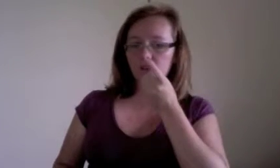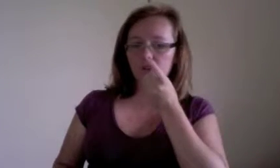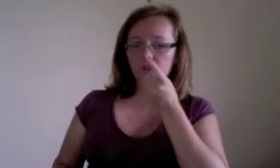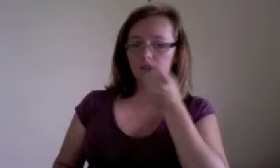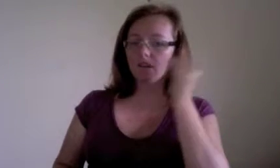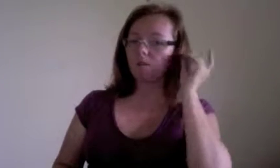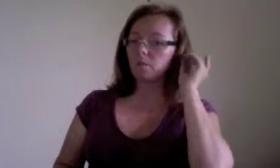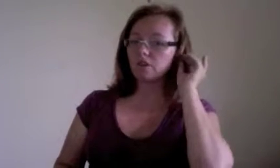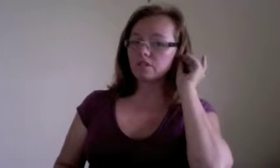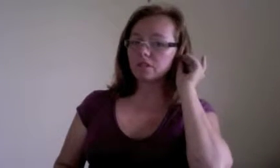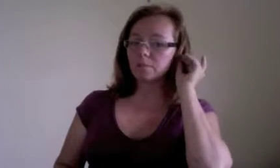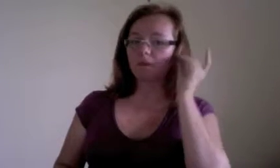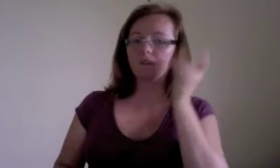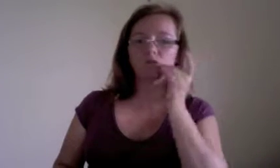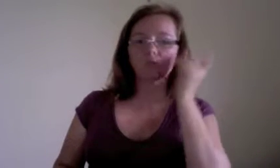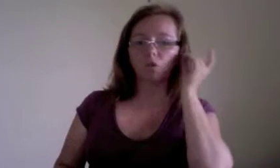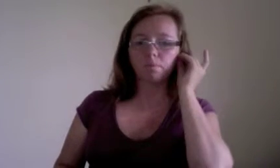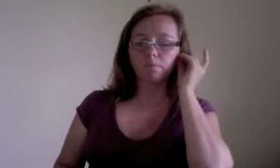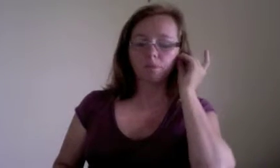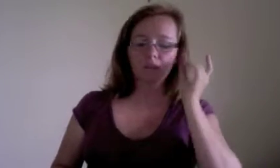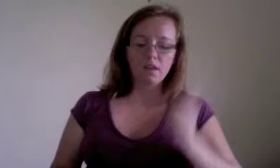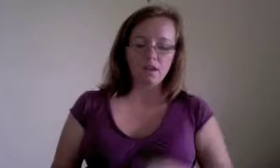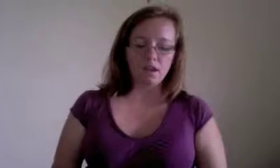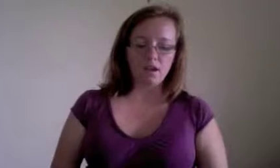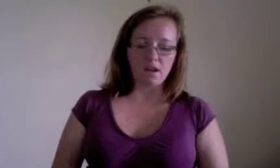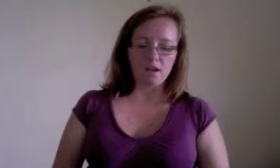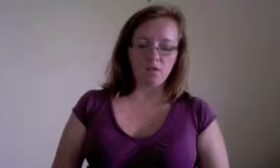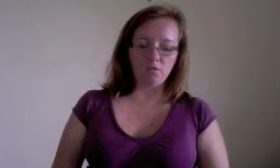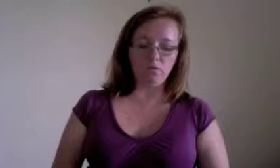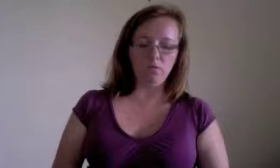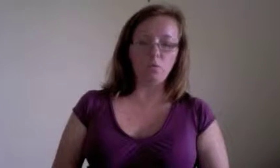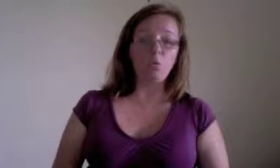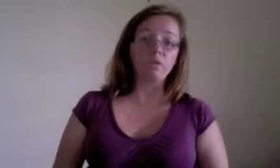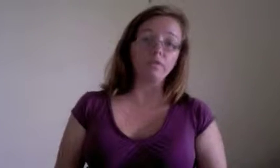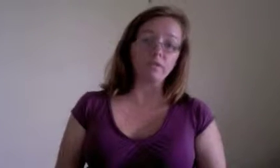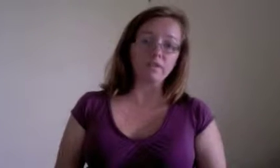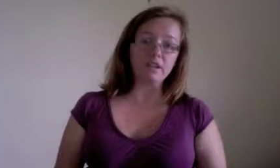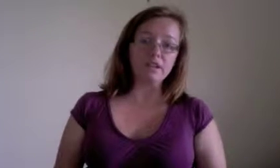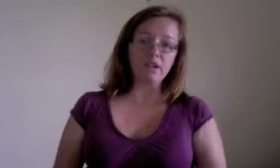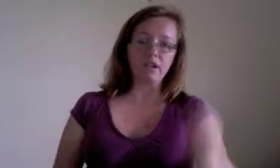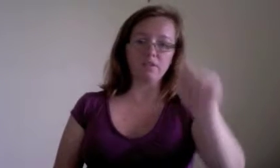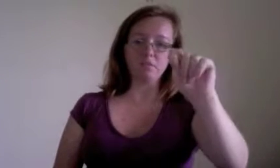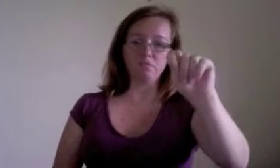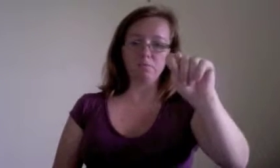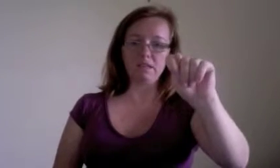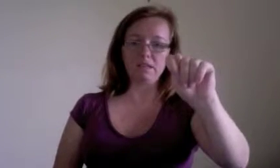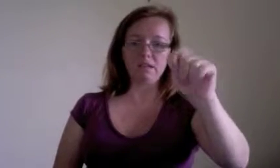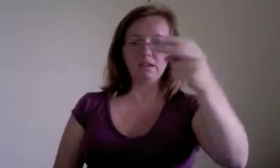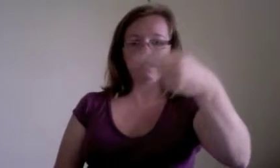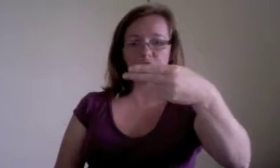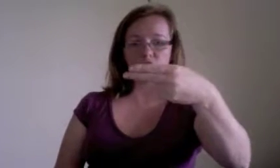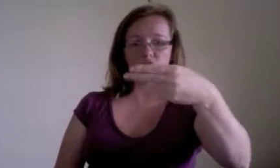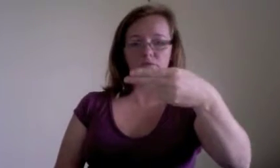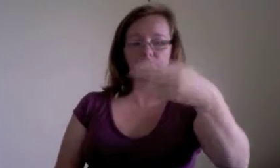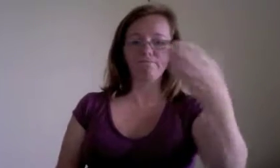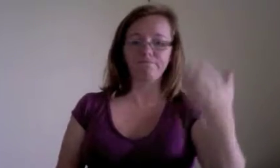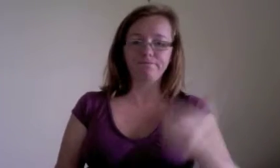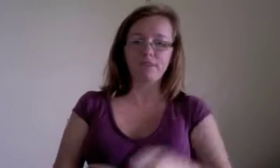eat, where you sleep, the dorm, or if you live in a townhouse, which would be T, H,